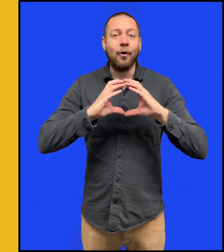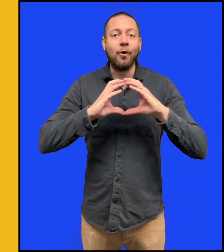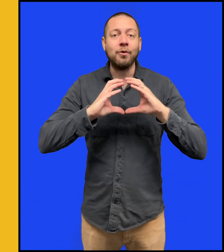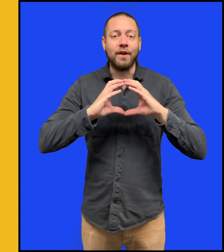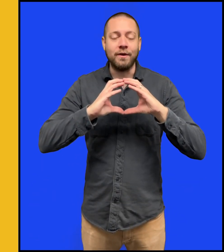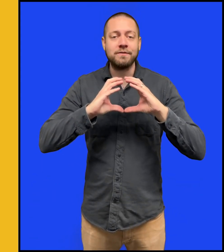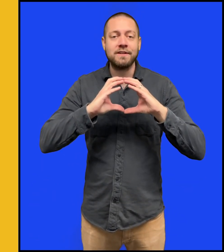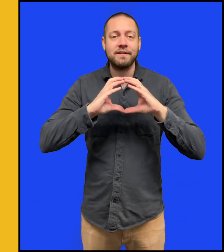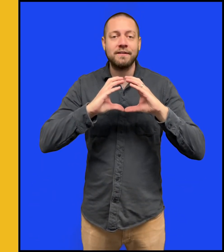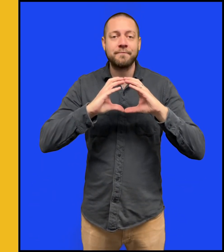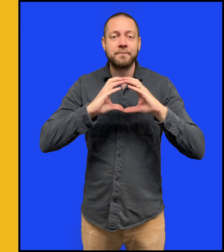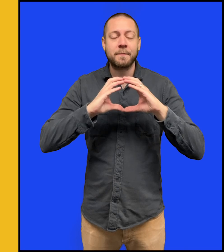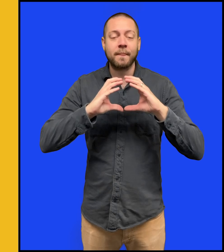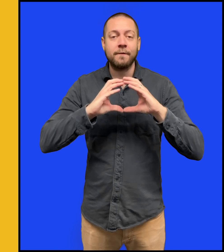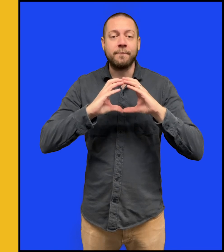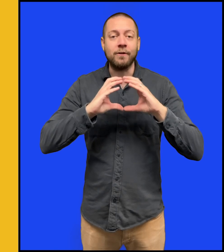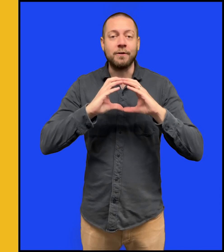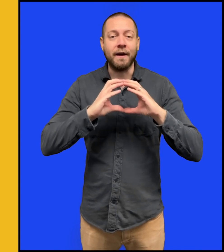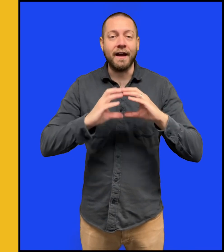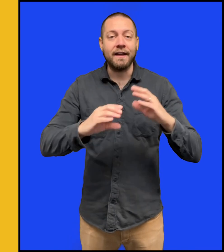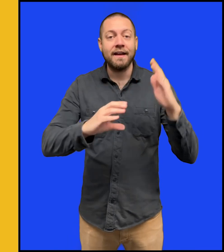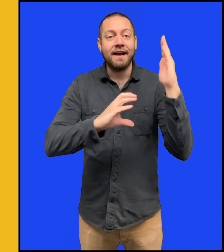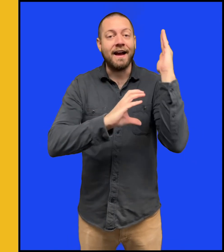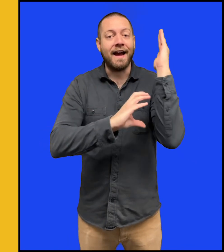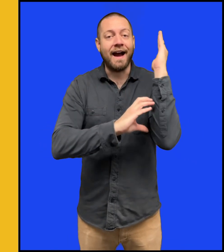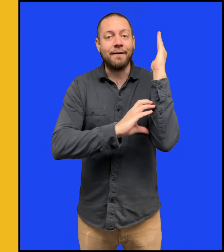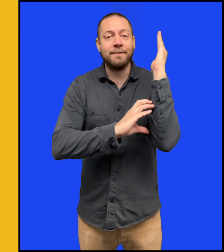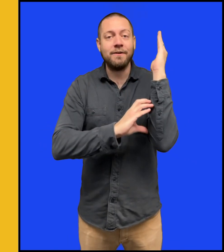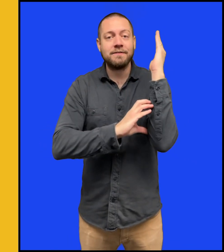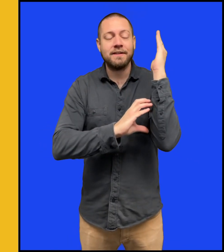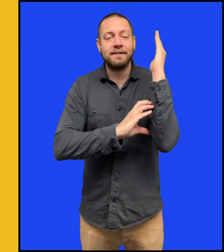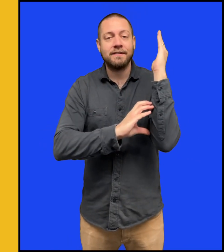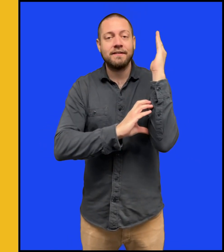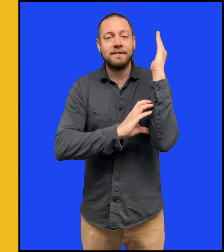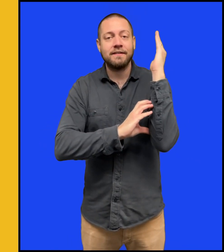like a whole note, followed by a